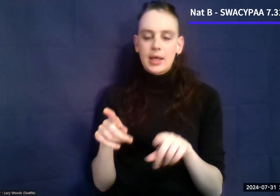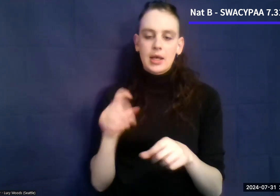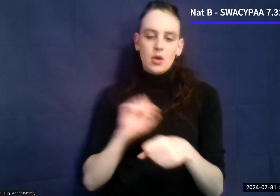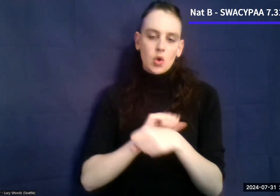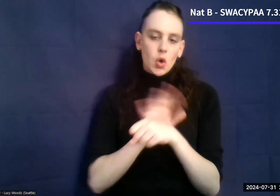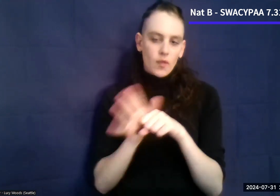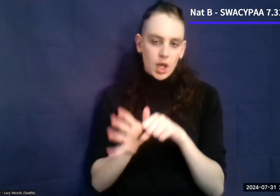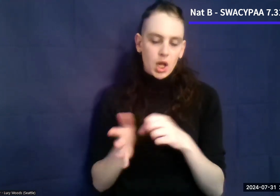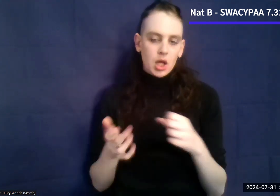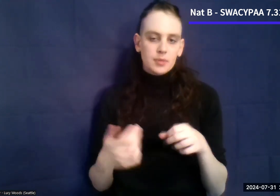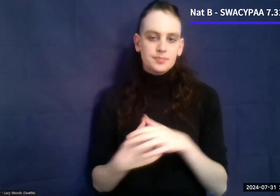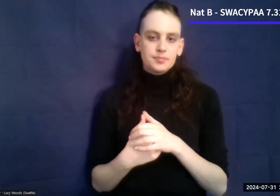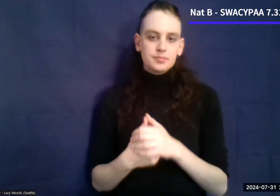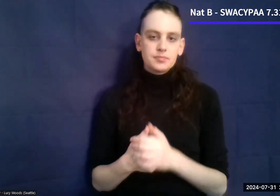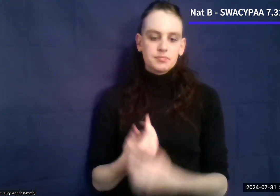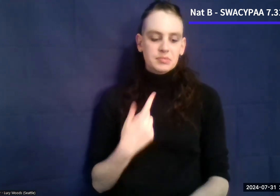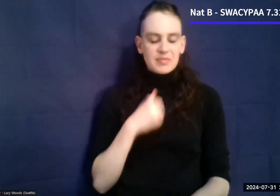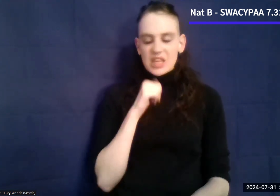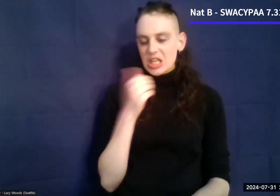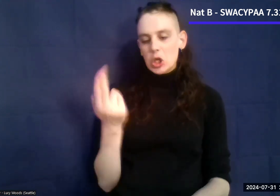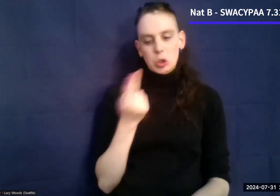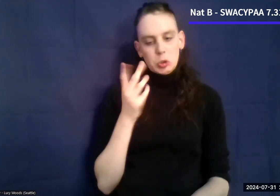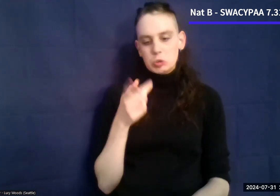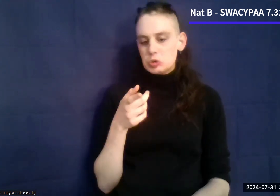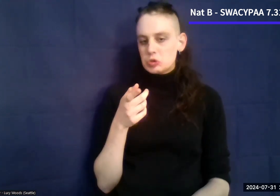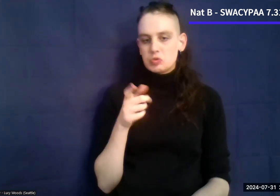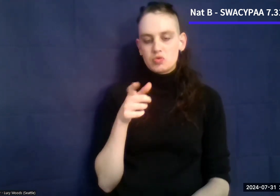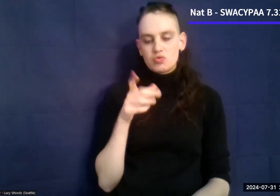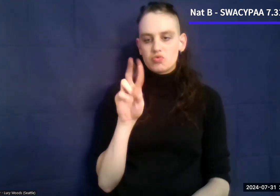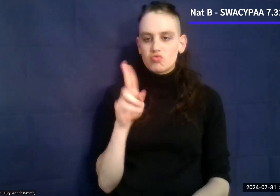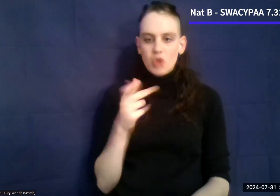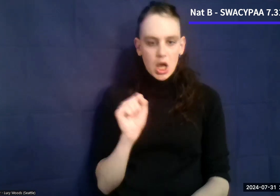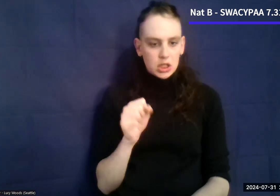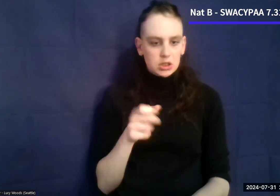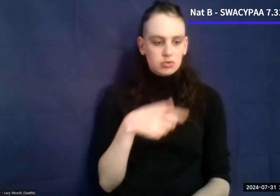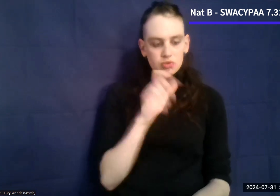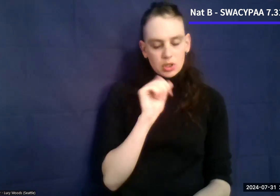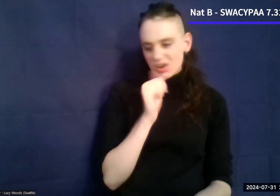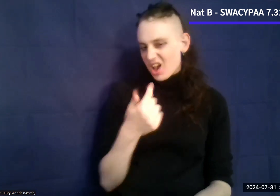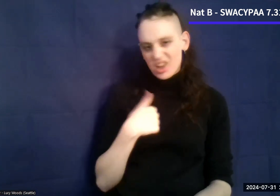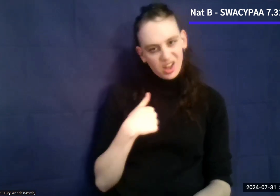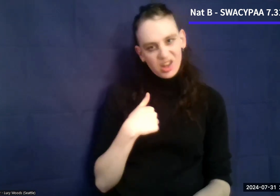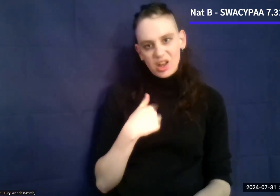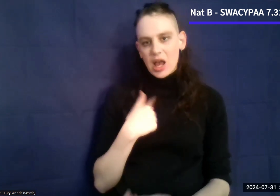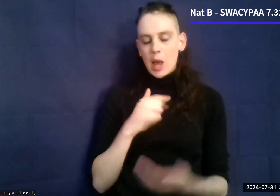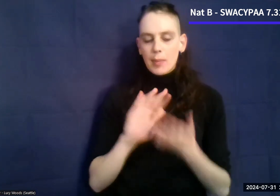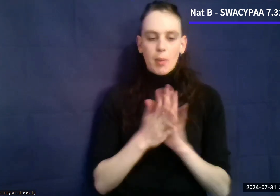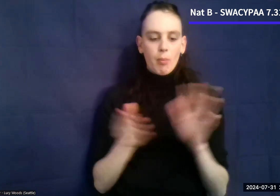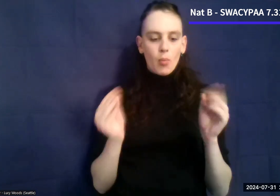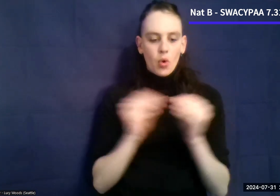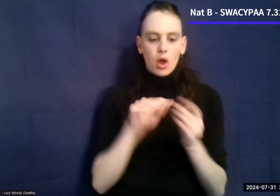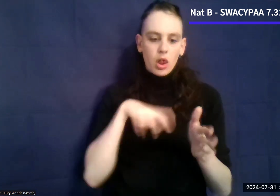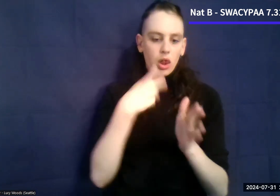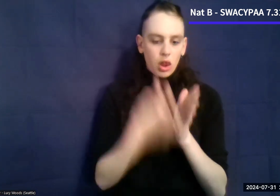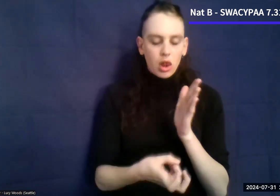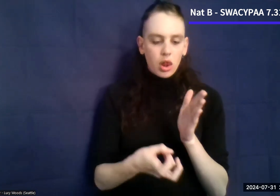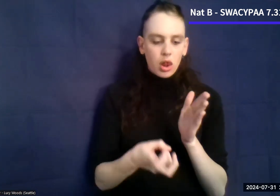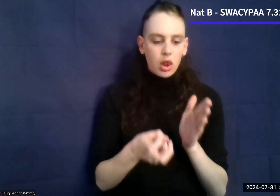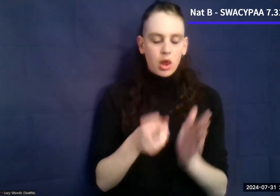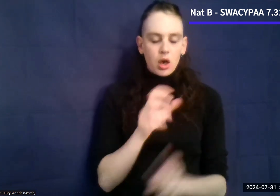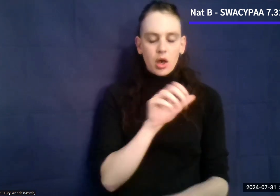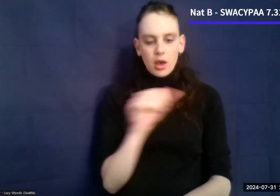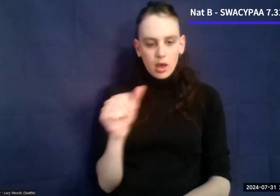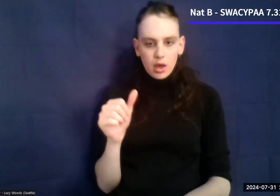not use or drink. I got more deep into my program, got into our sister program, which I highly recommend to people to go to